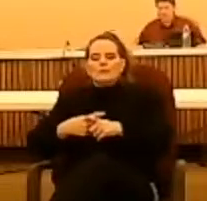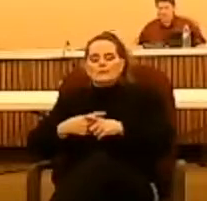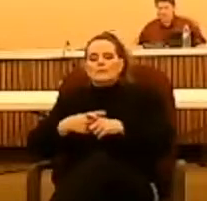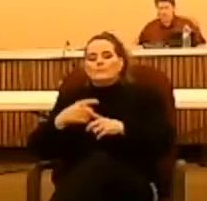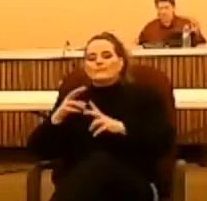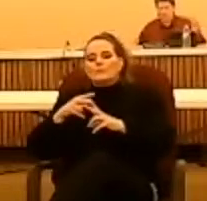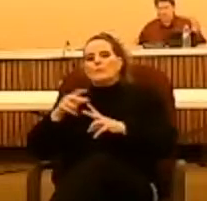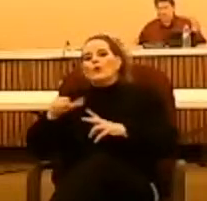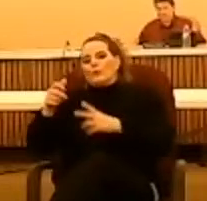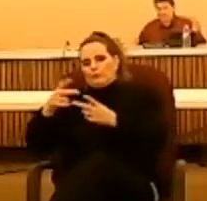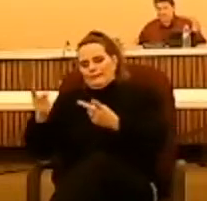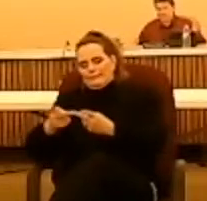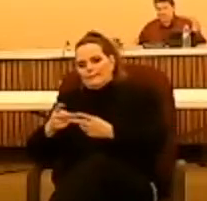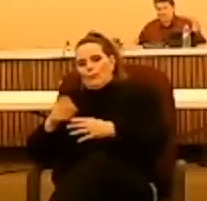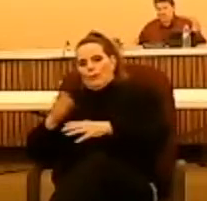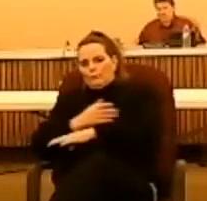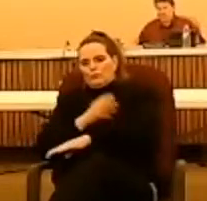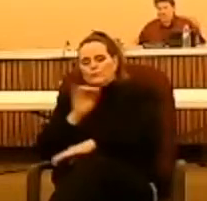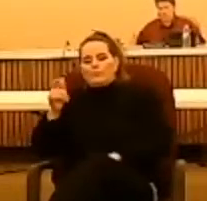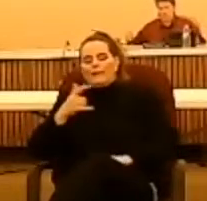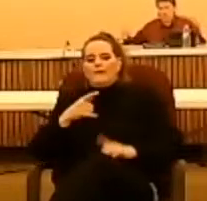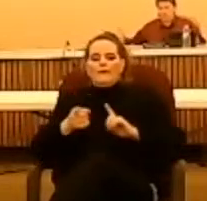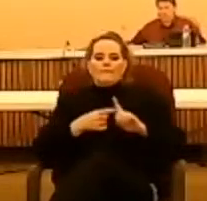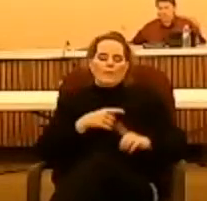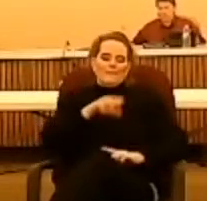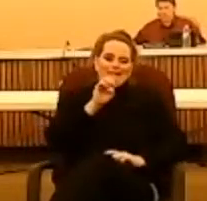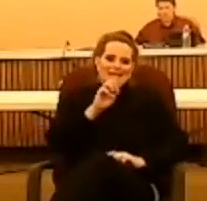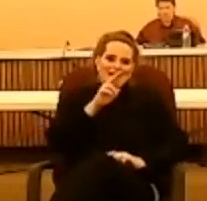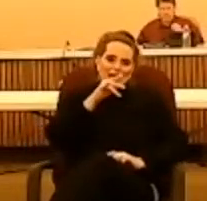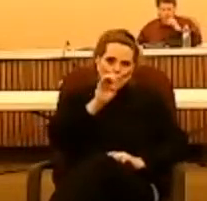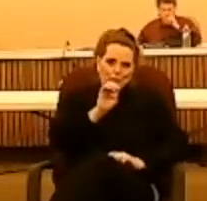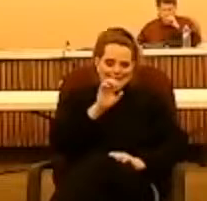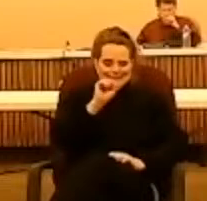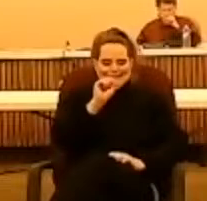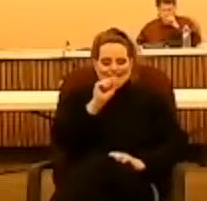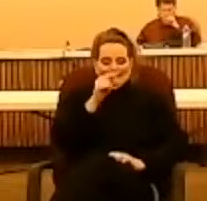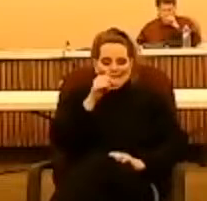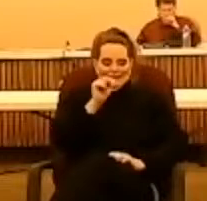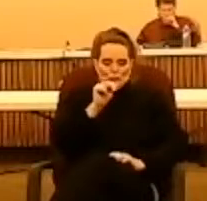getting improvement, but from Erie Station Road up to Jefferson Road.